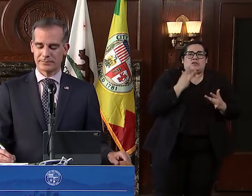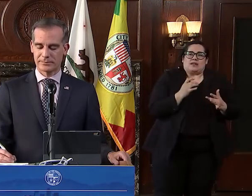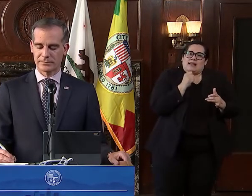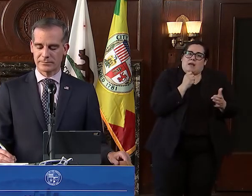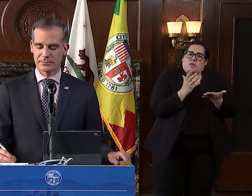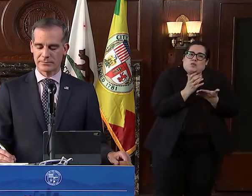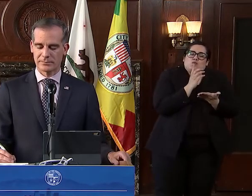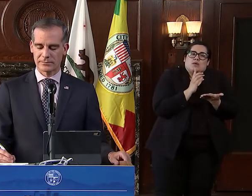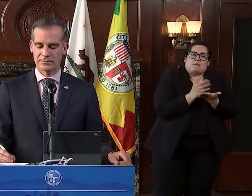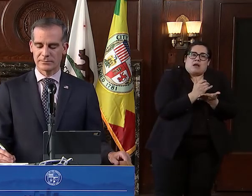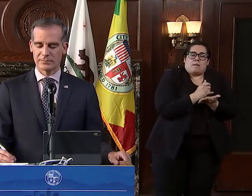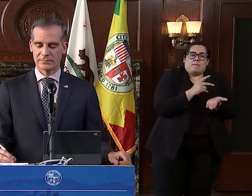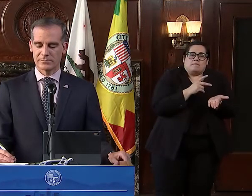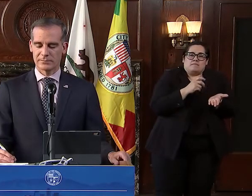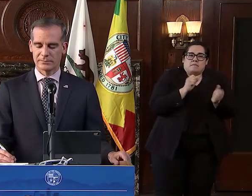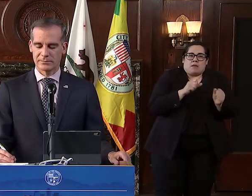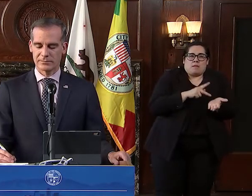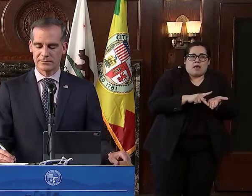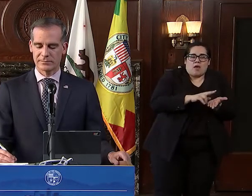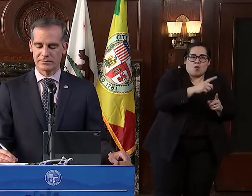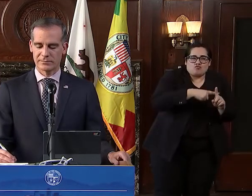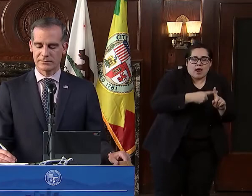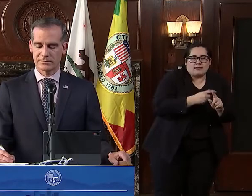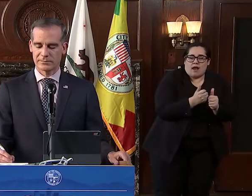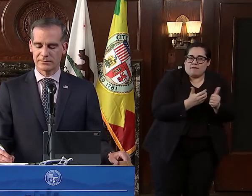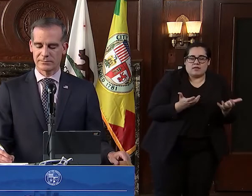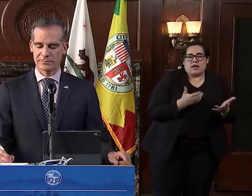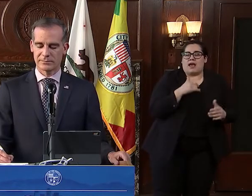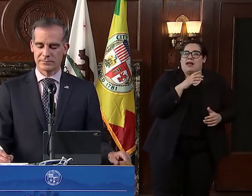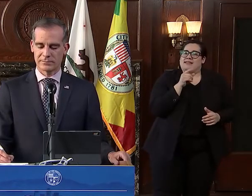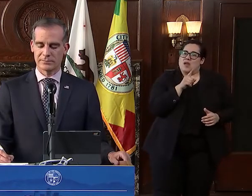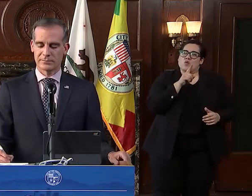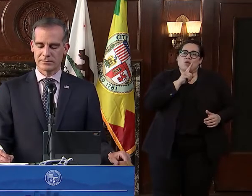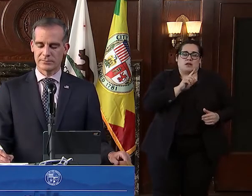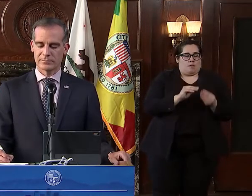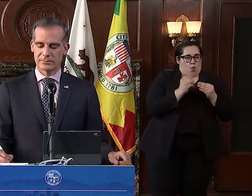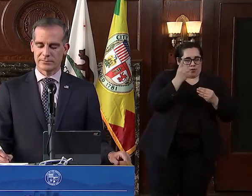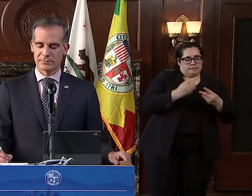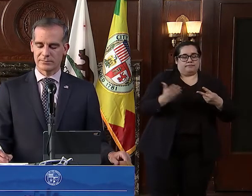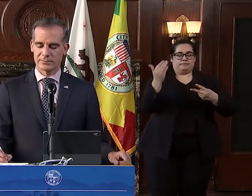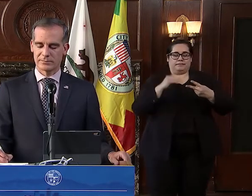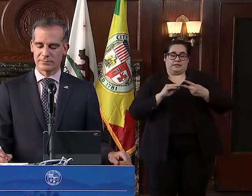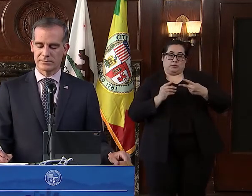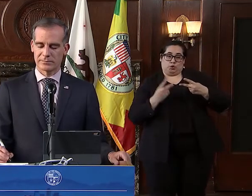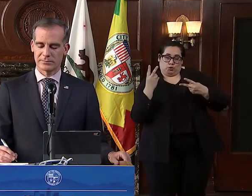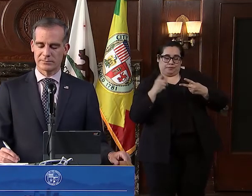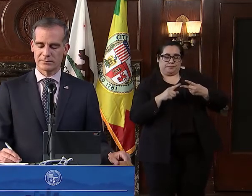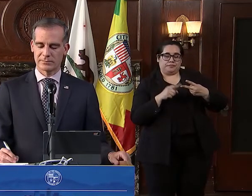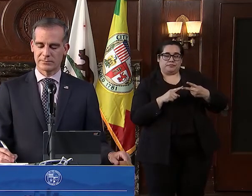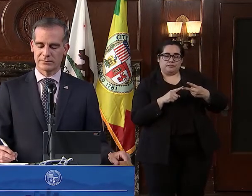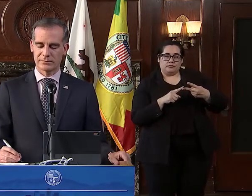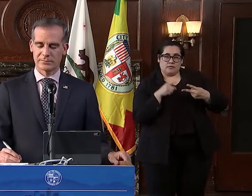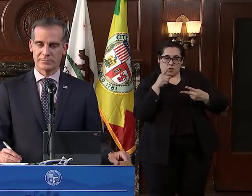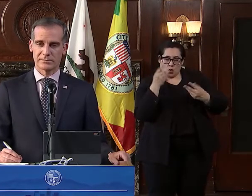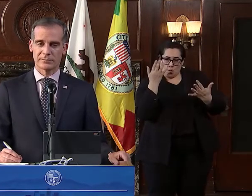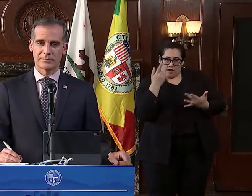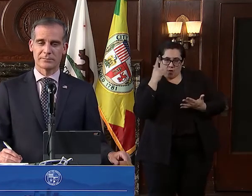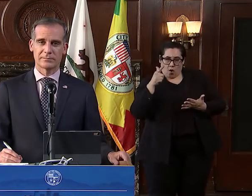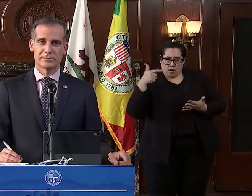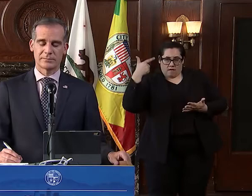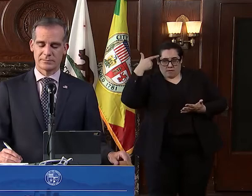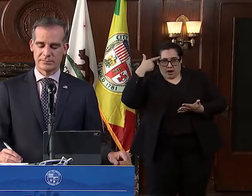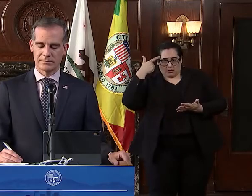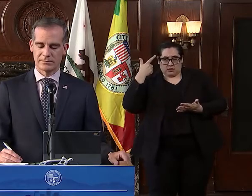rent and everything, and they're facing a lot of trouble, number one. Number two, Are we waiting for the government